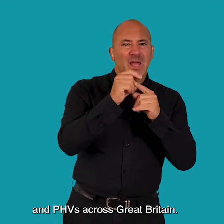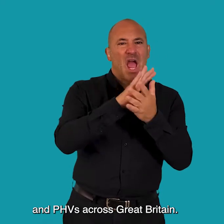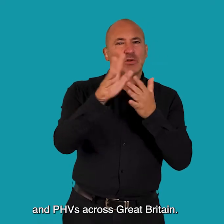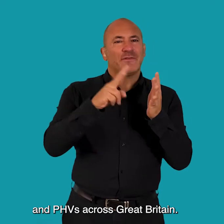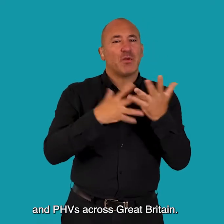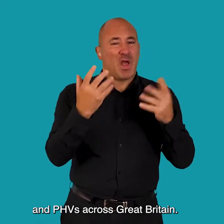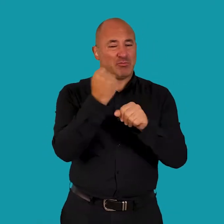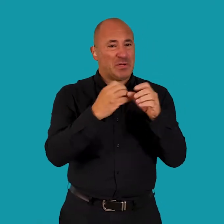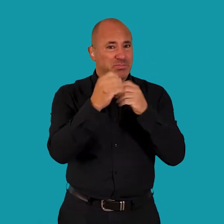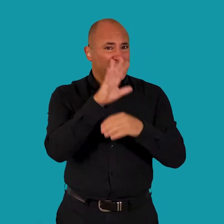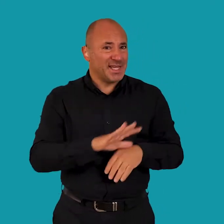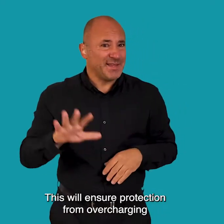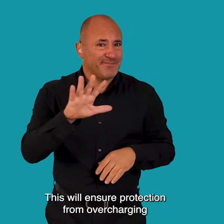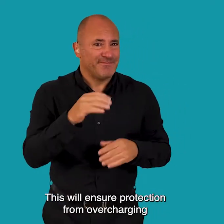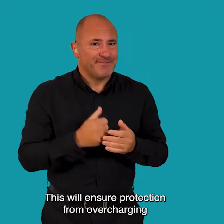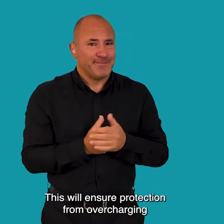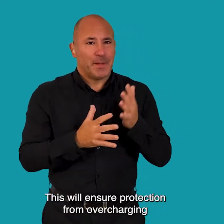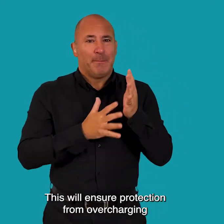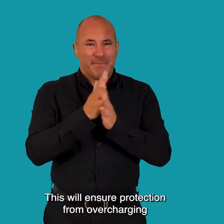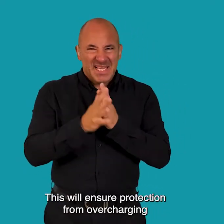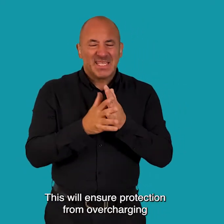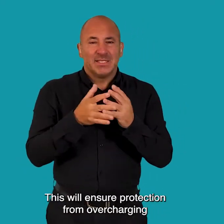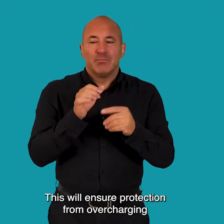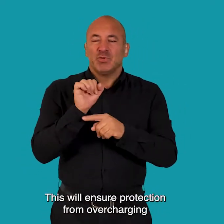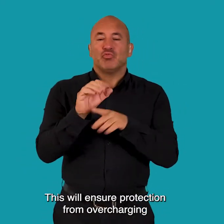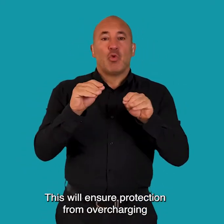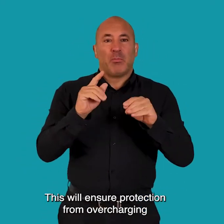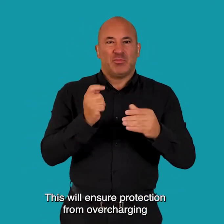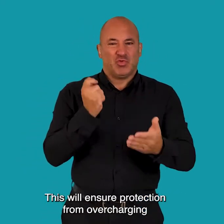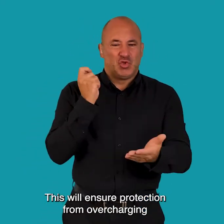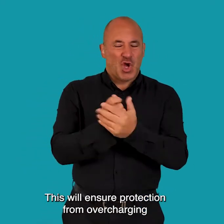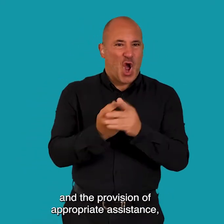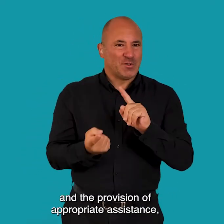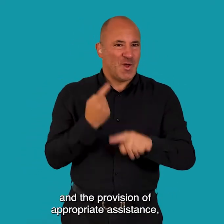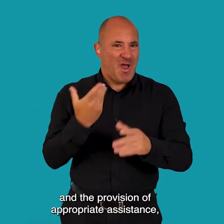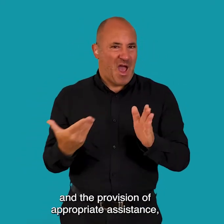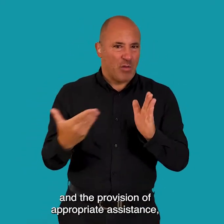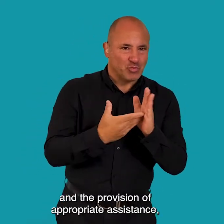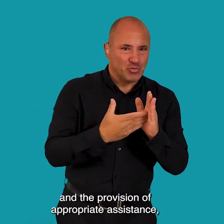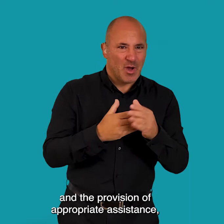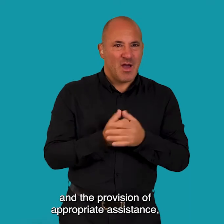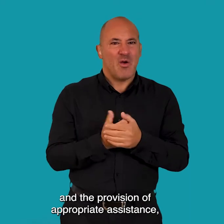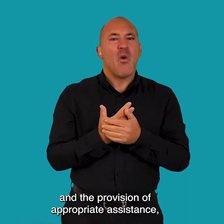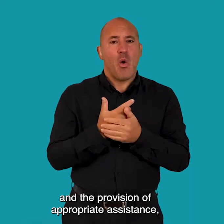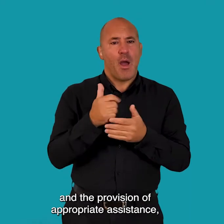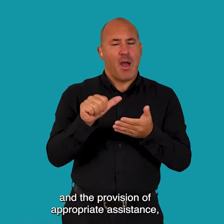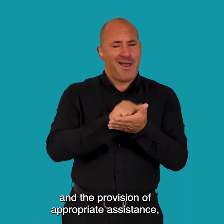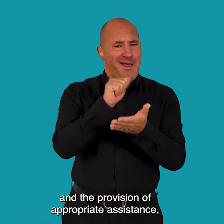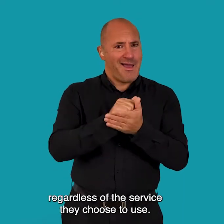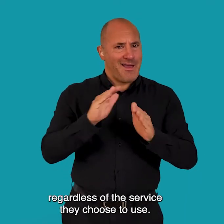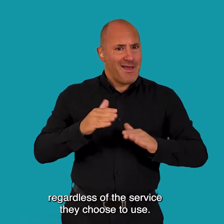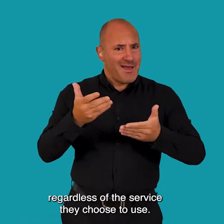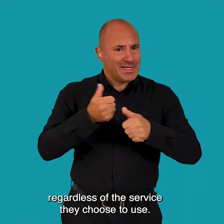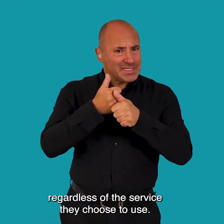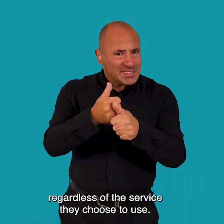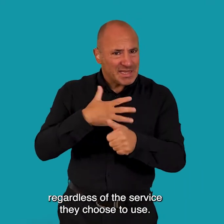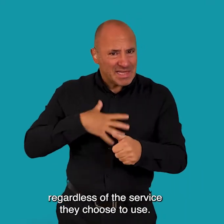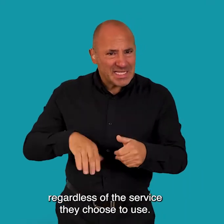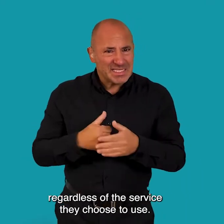Britain. This will ensure protection from overcharging and the provision of appropriate assistance, regardless of the service they